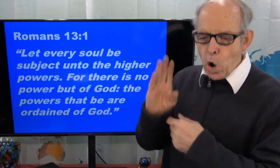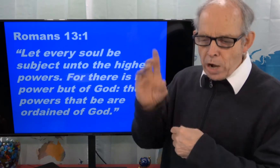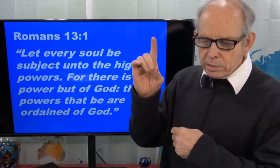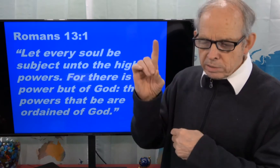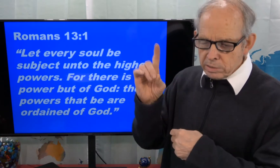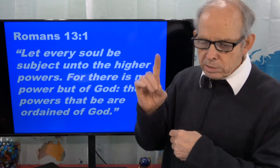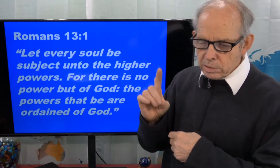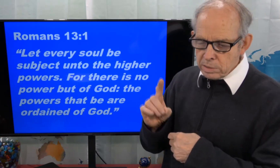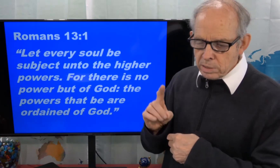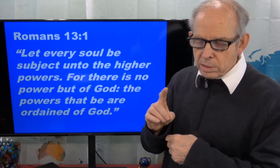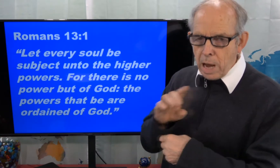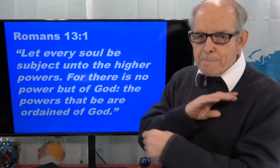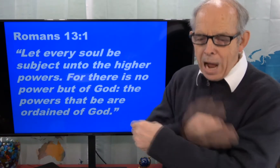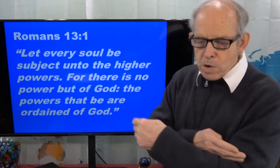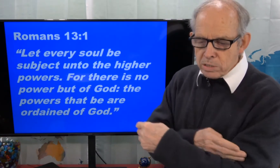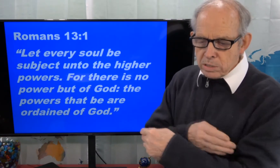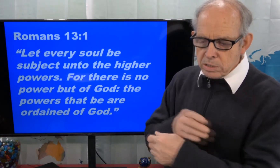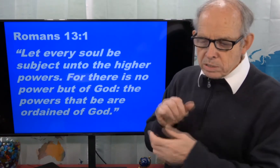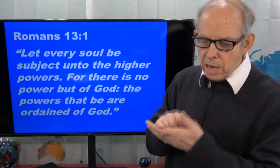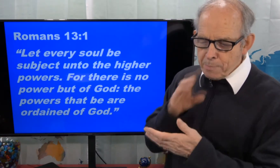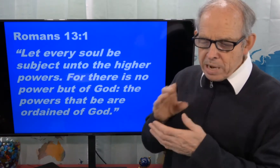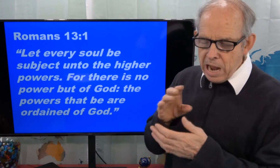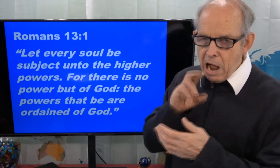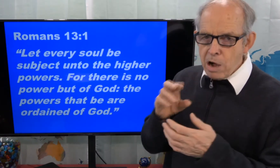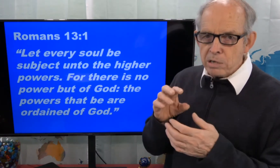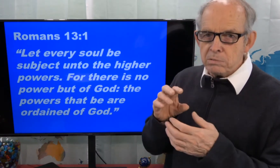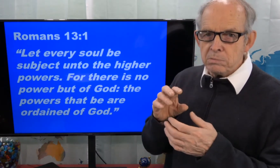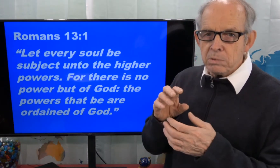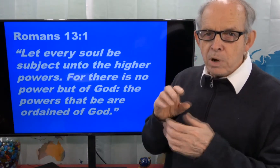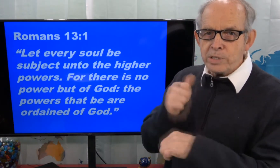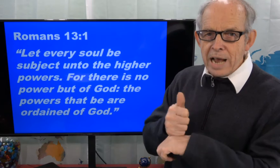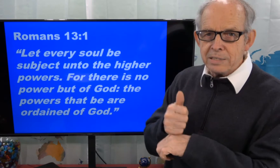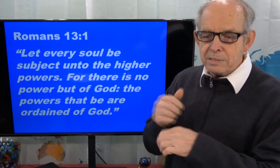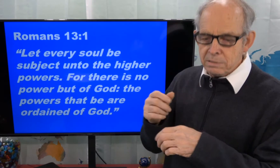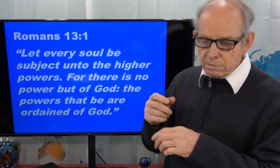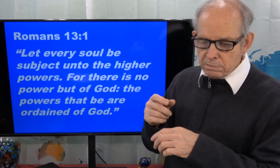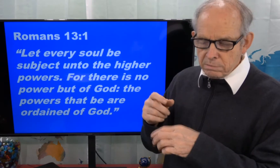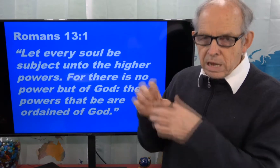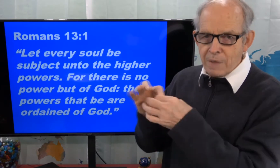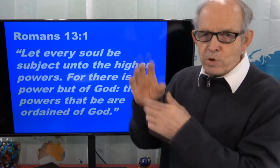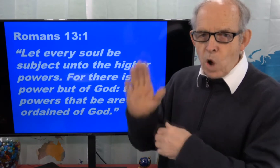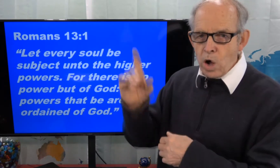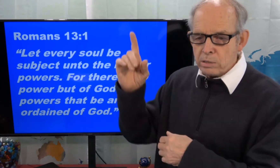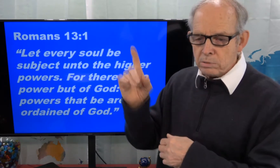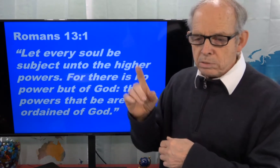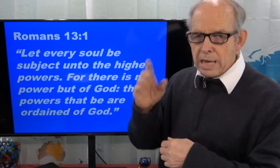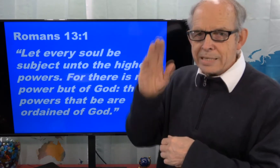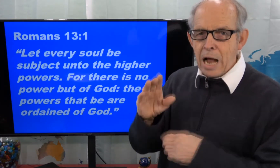God. The power can be ordained of God. God